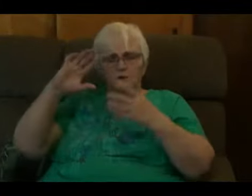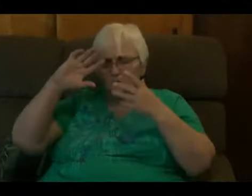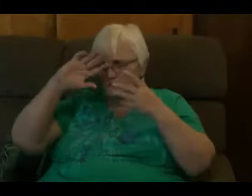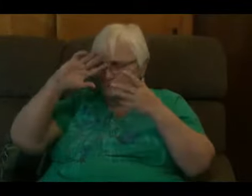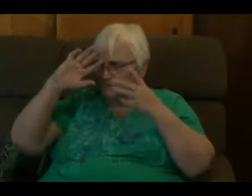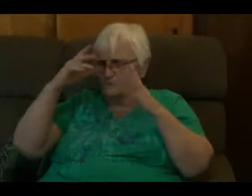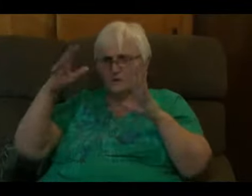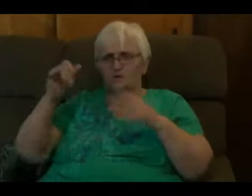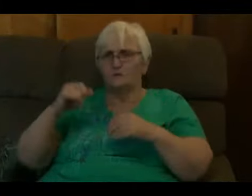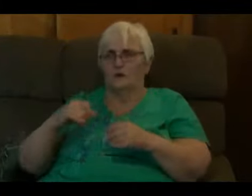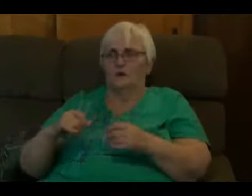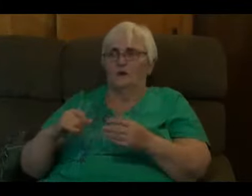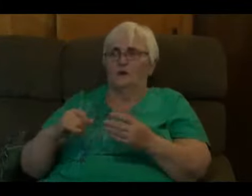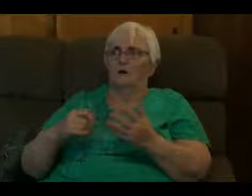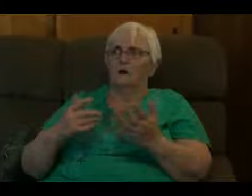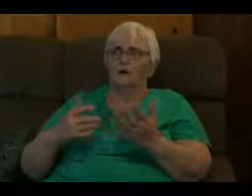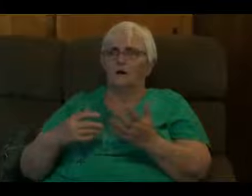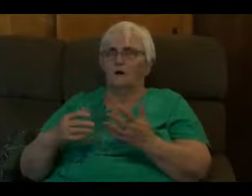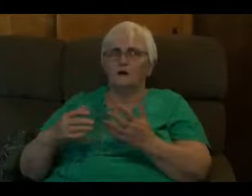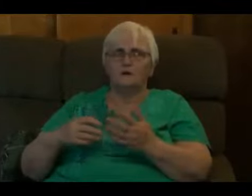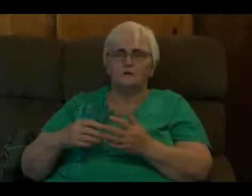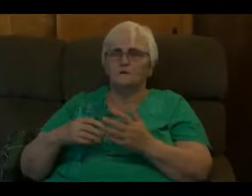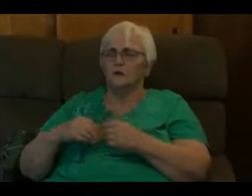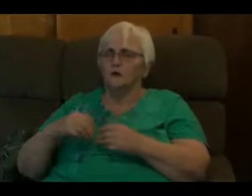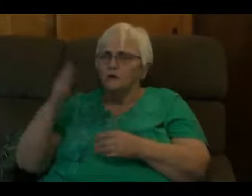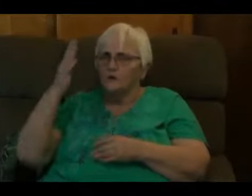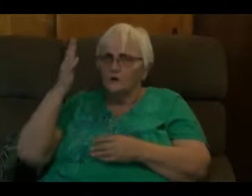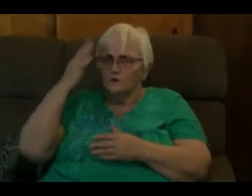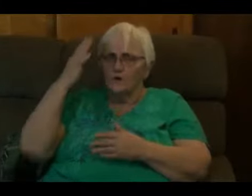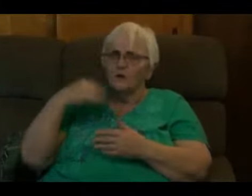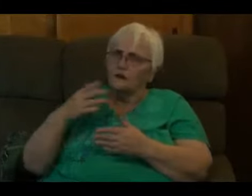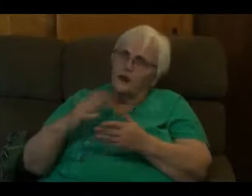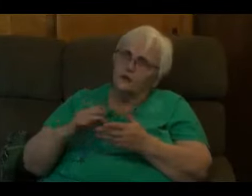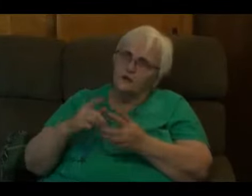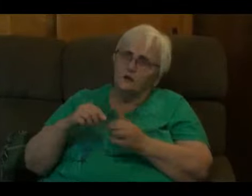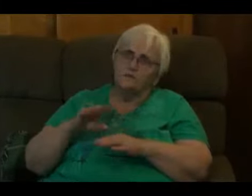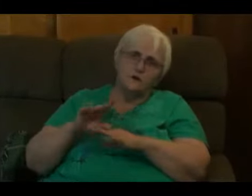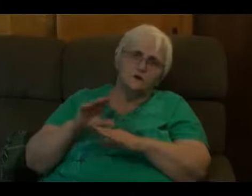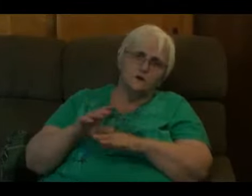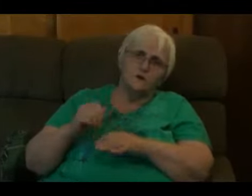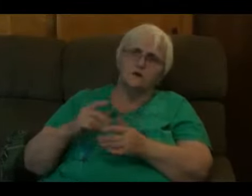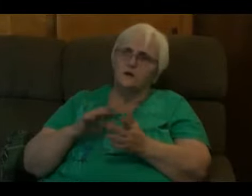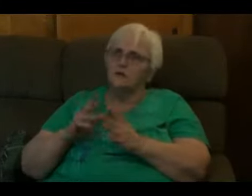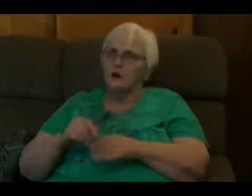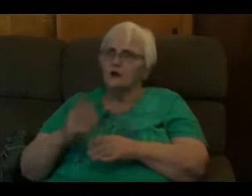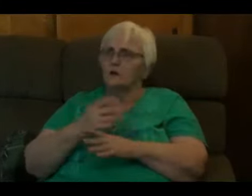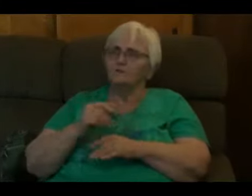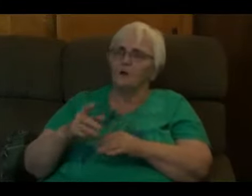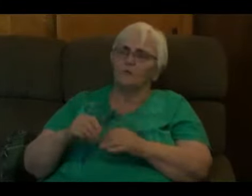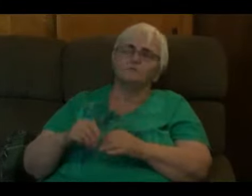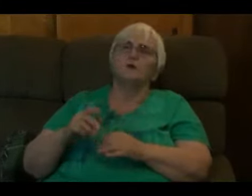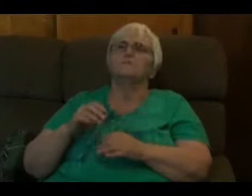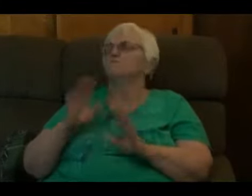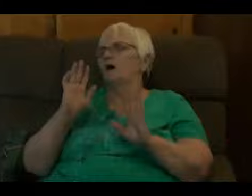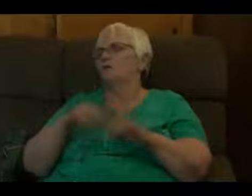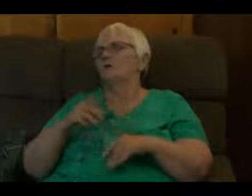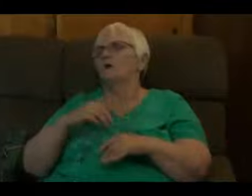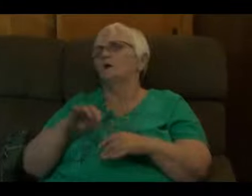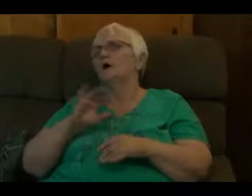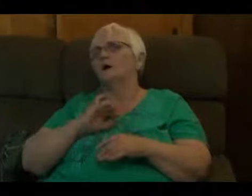It's like, oh, you know, you like to invite you out to church, you know, Jesus Christ loves you. Oh, I go to church. Oh, yeah, what